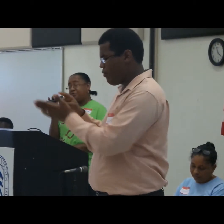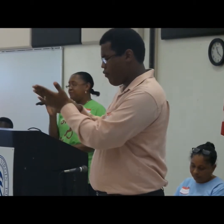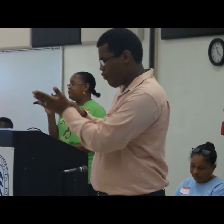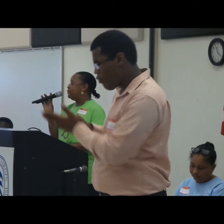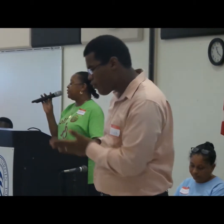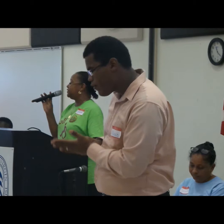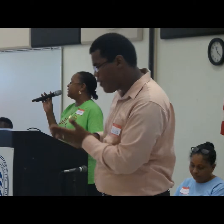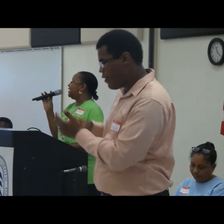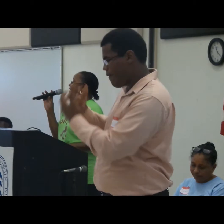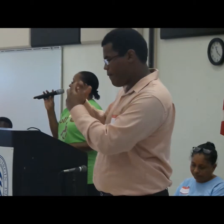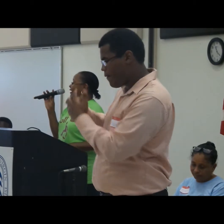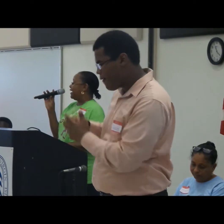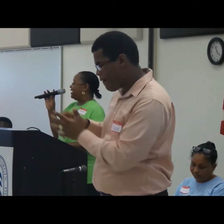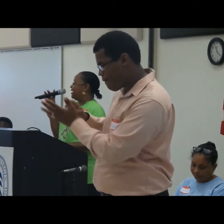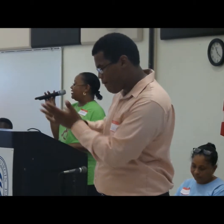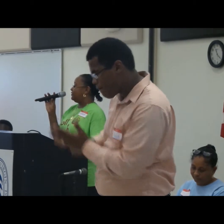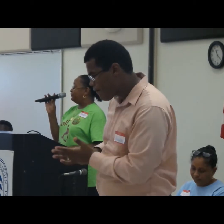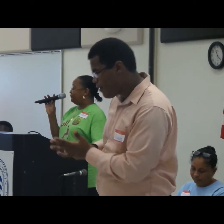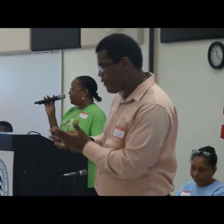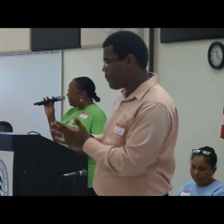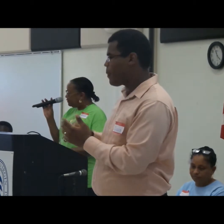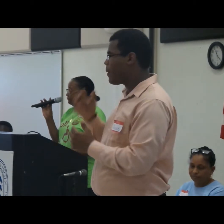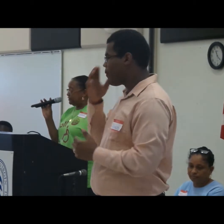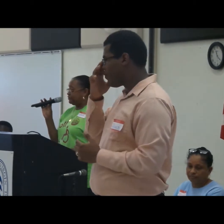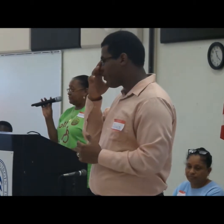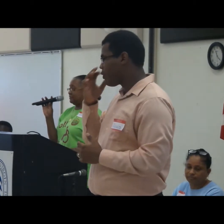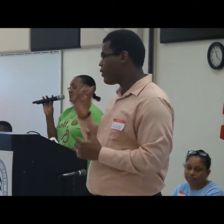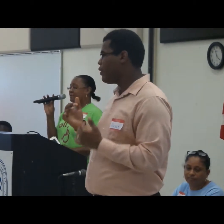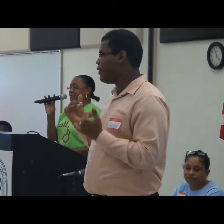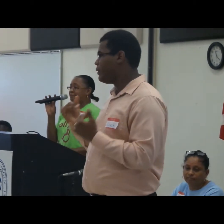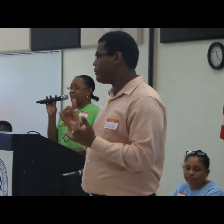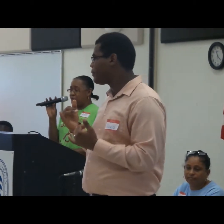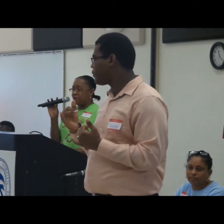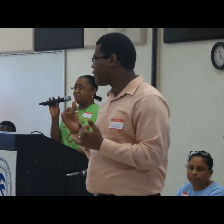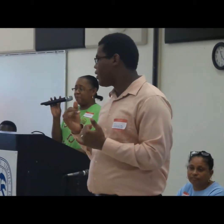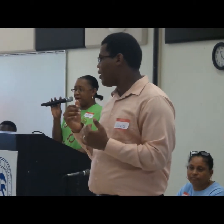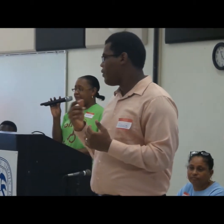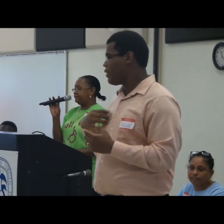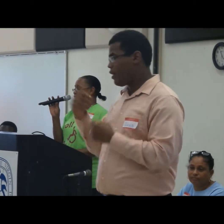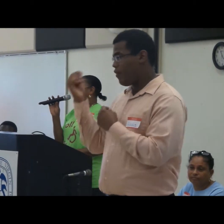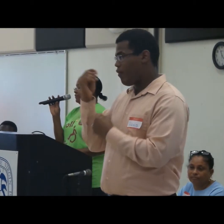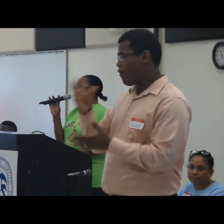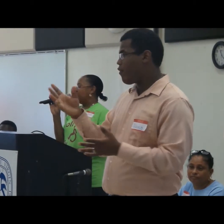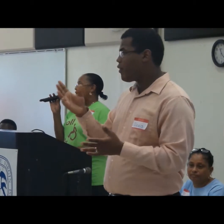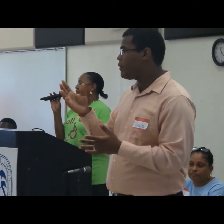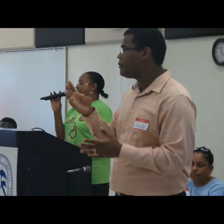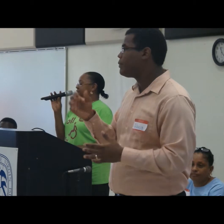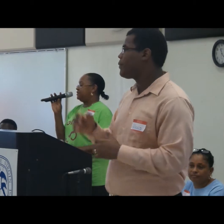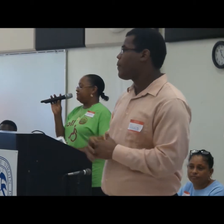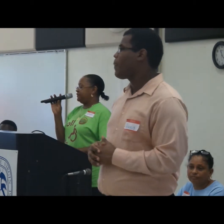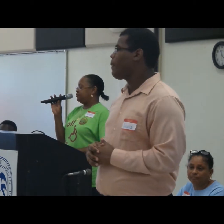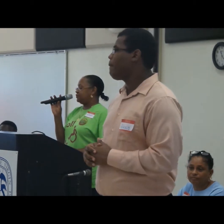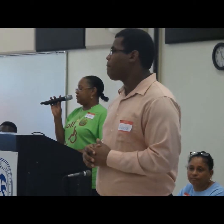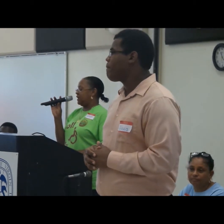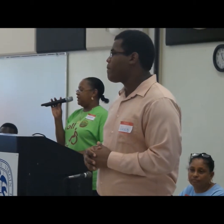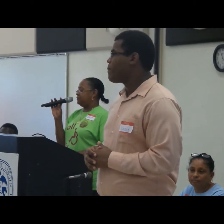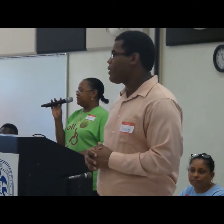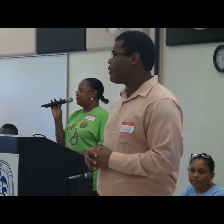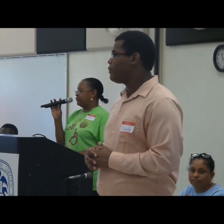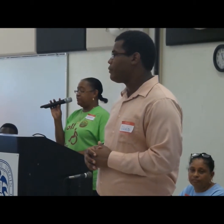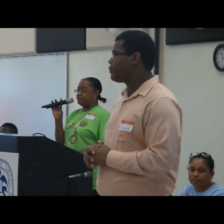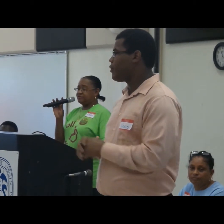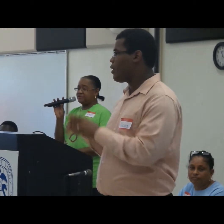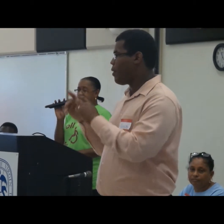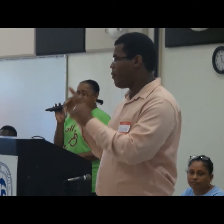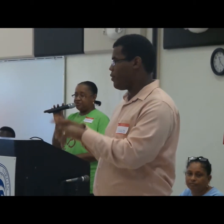and proud to report that I got an unofficial report back from the individual at